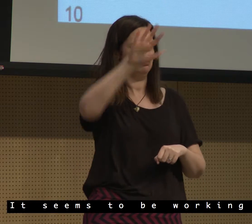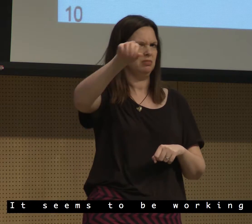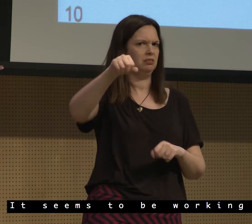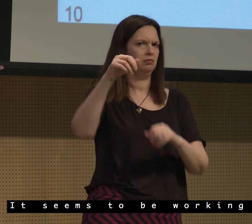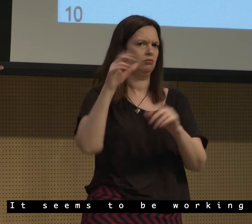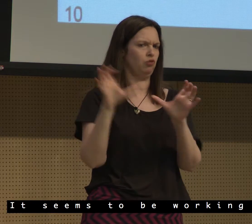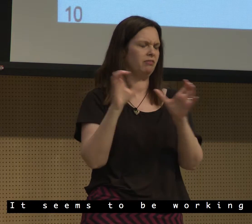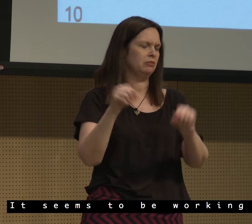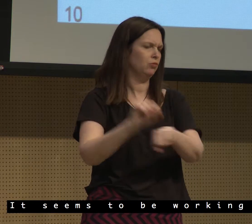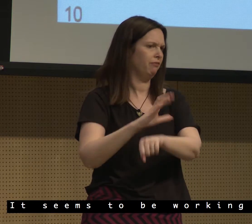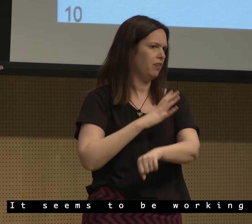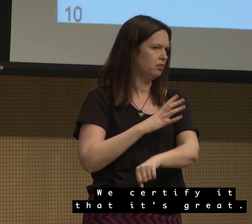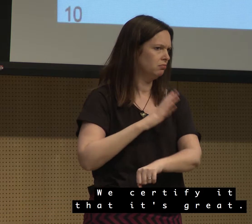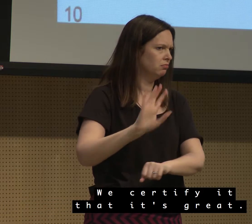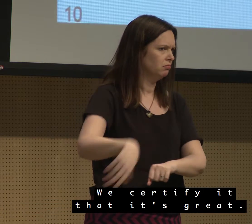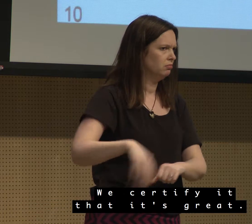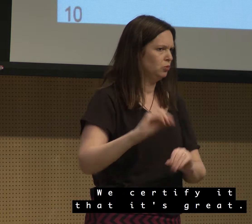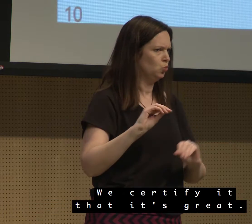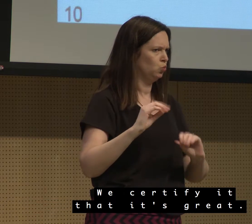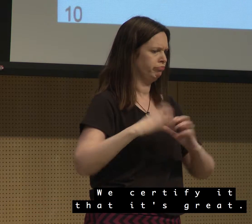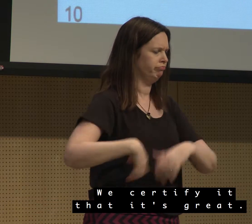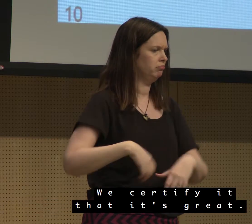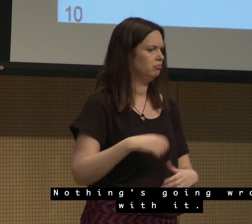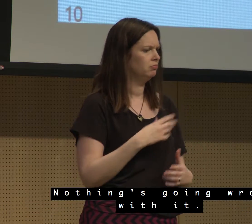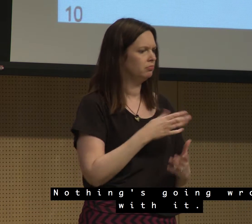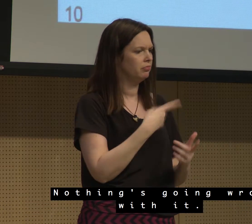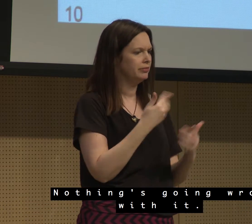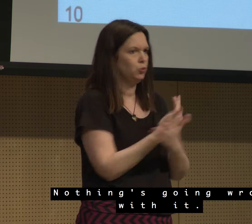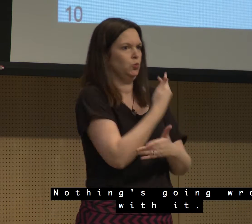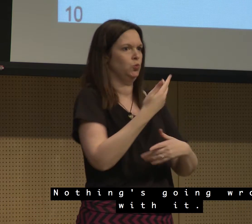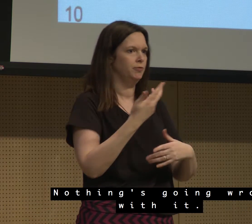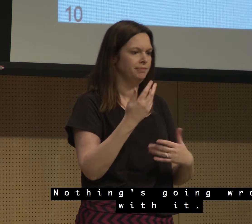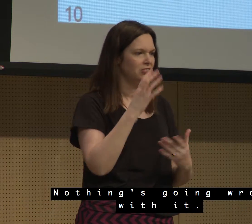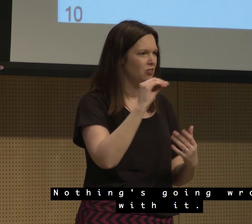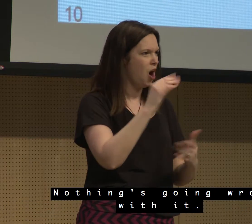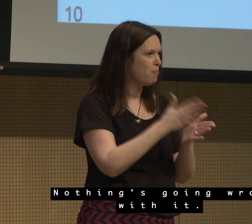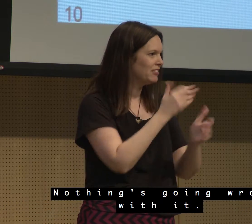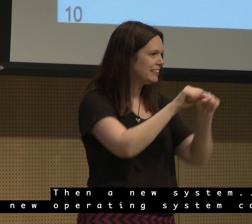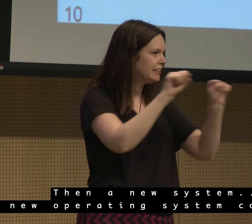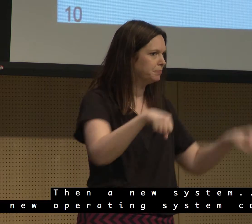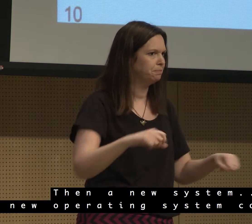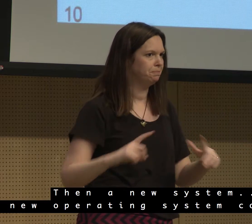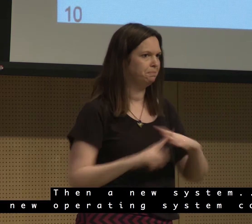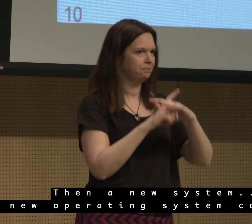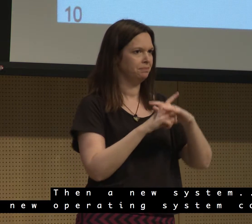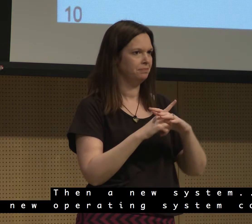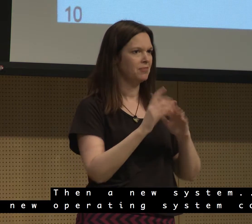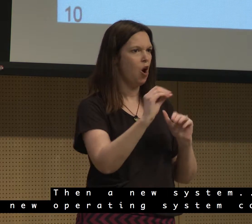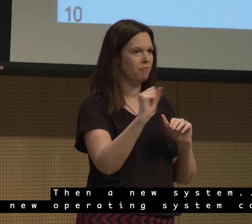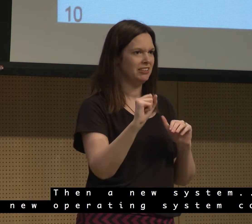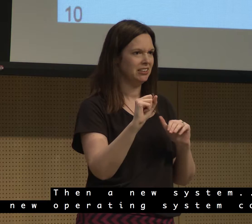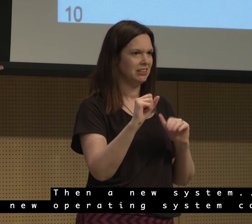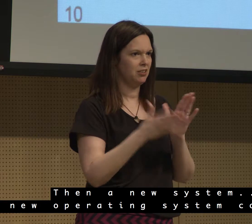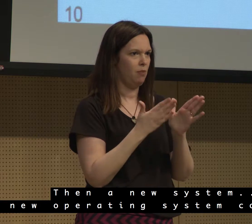Seems to be working fine. We certify it that it's great. Nothing's going wrong with it. Then a new system,